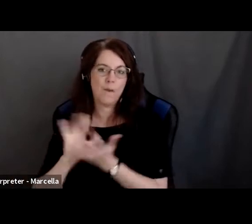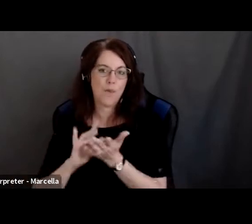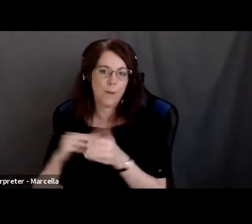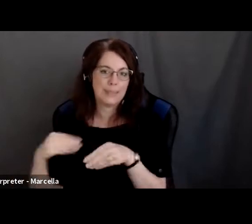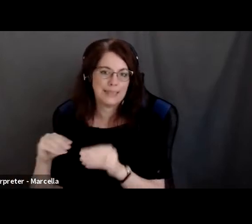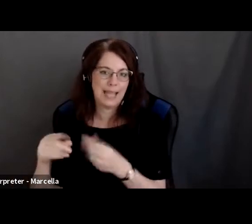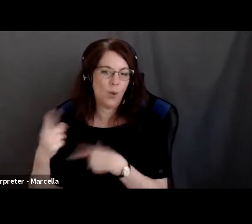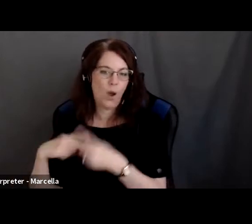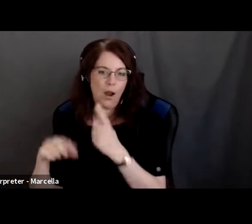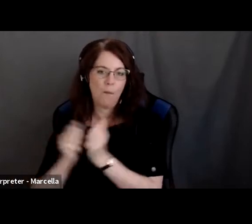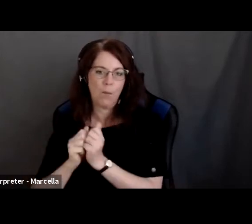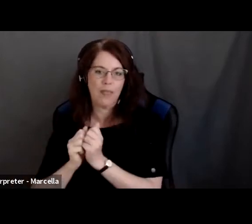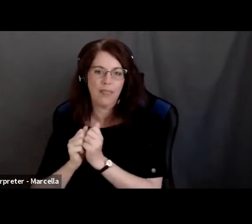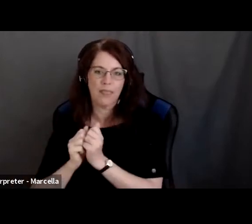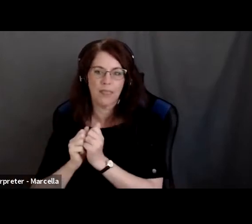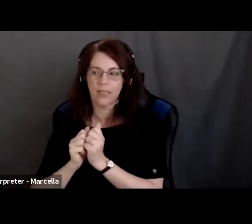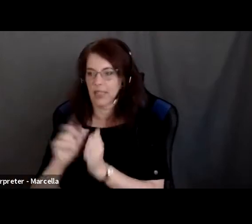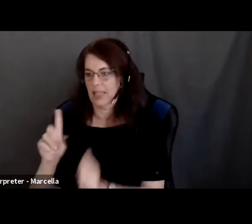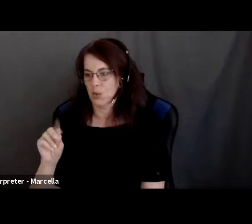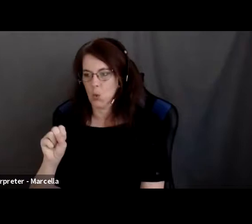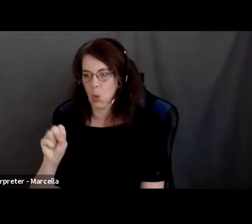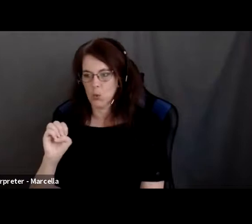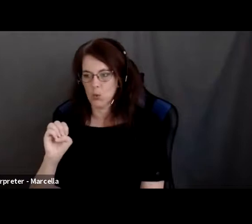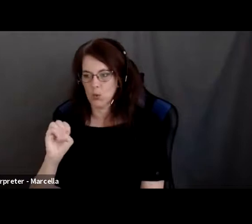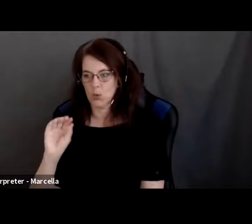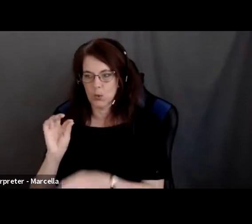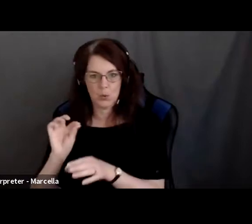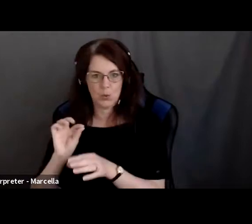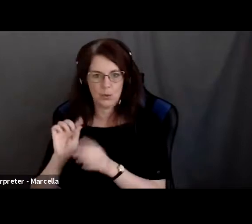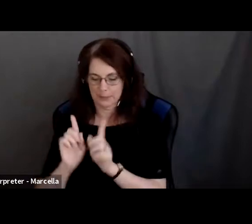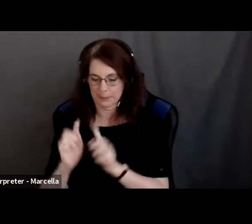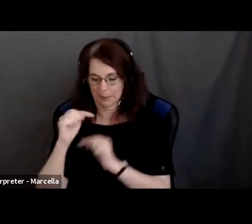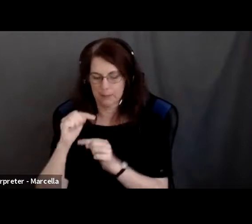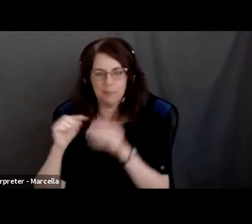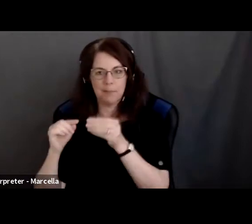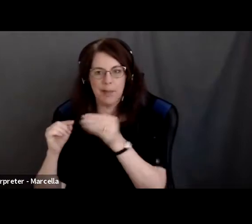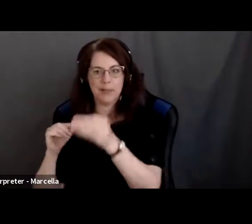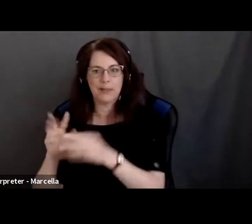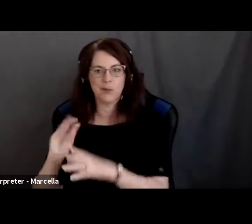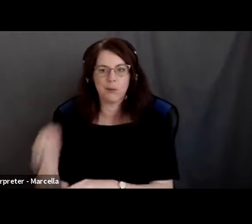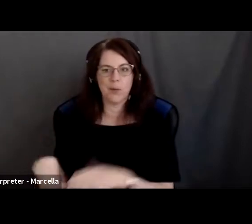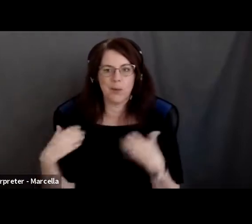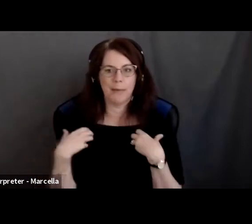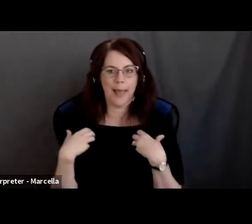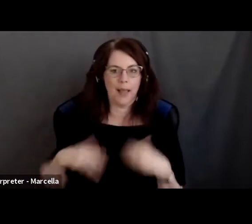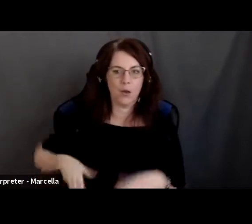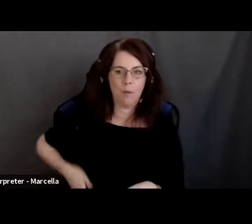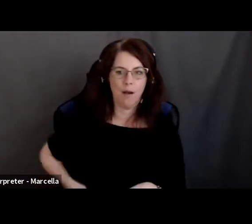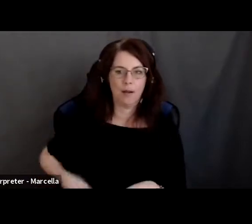it'll come with dosed out packets that you can put in your bag or your pocket to